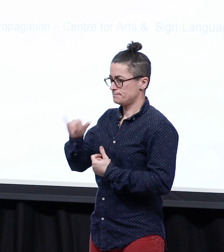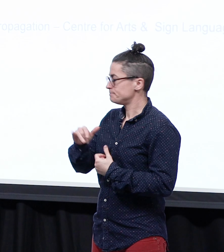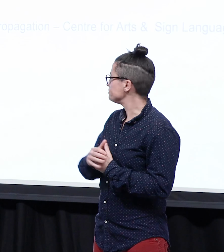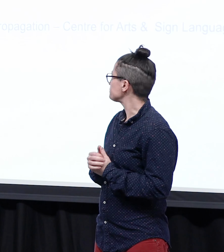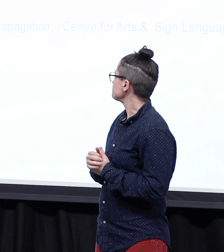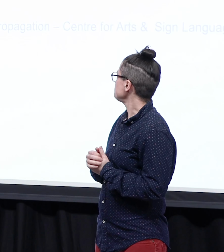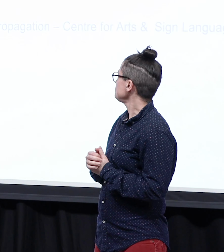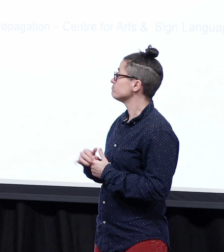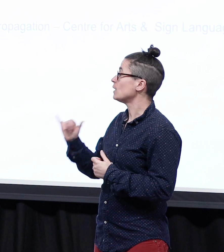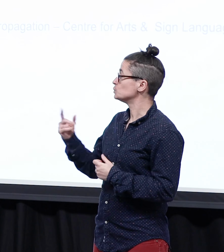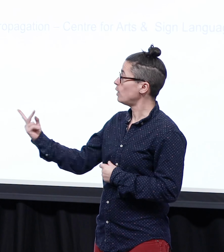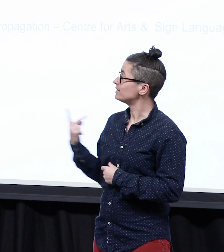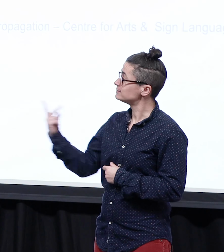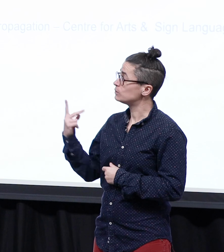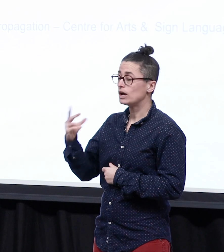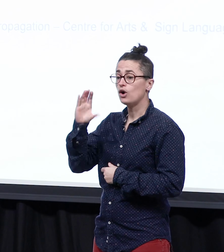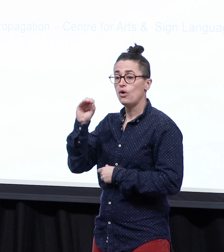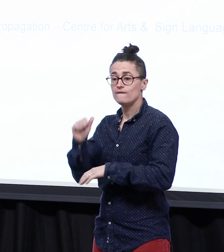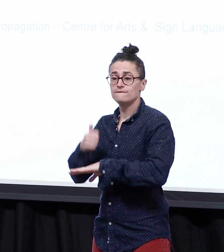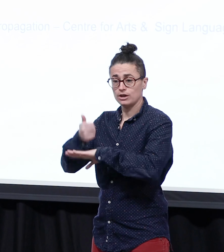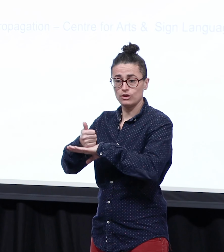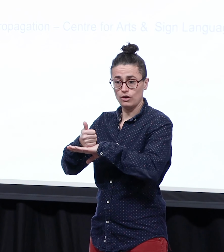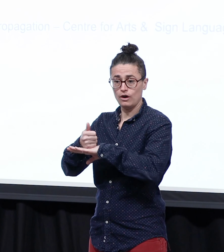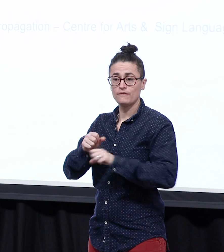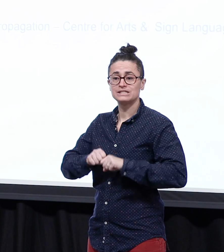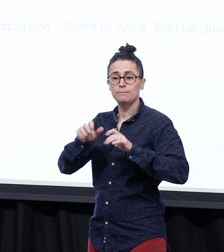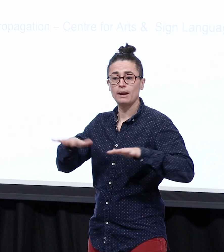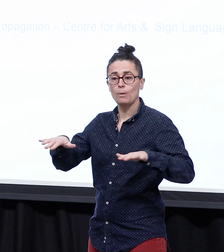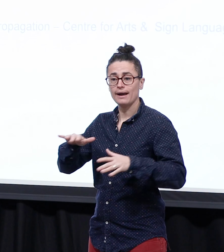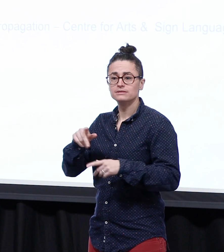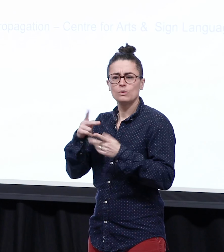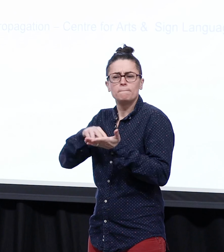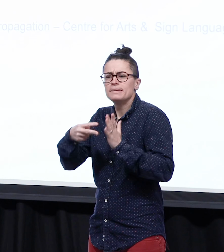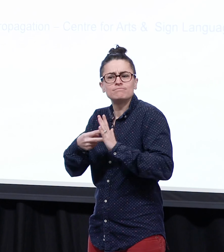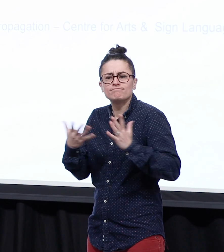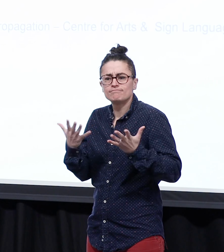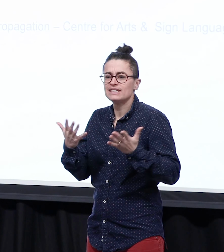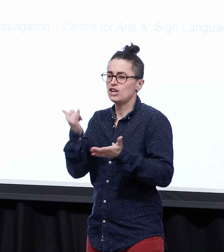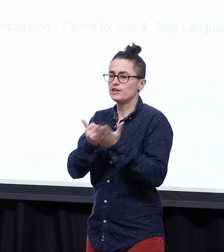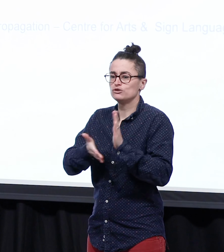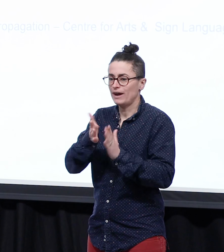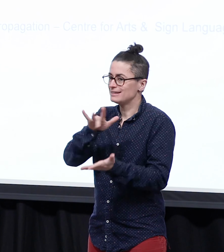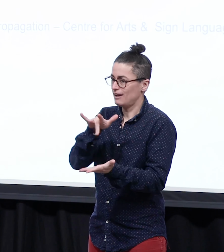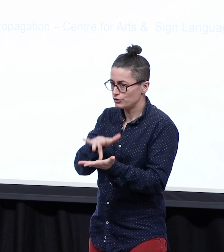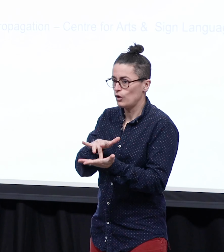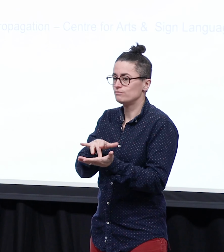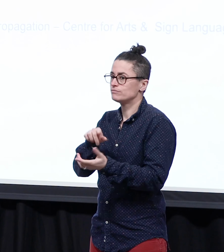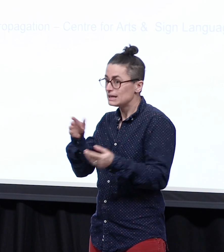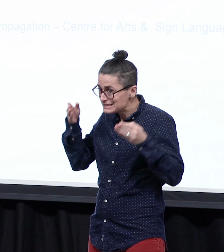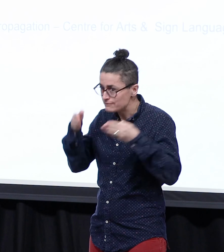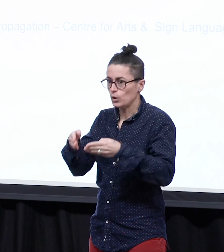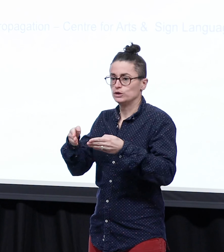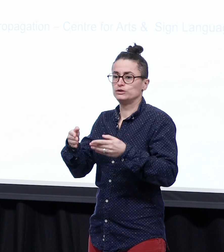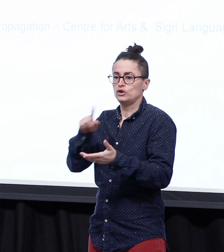type of puppetry. It's a puppetry that really comes alive. Both Paula and I are the co-founders and co-directors